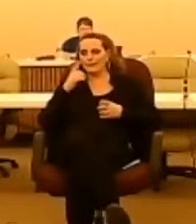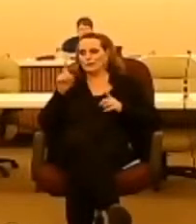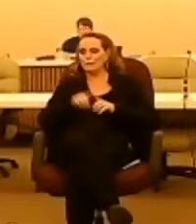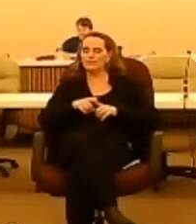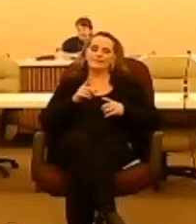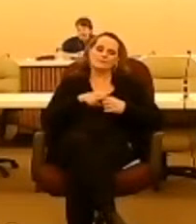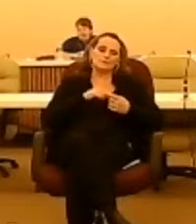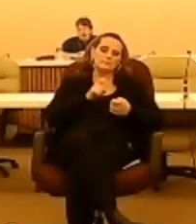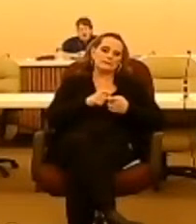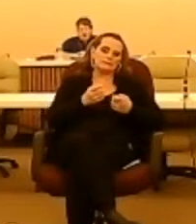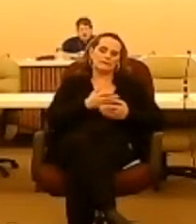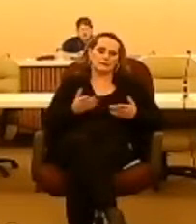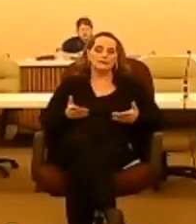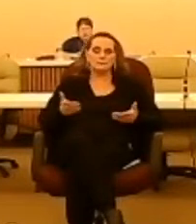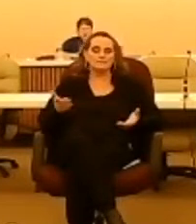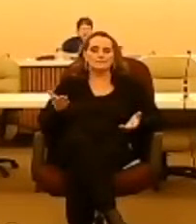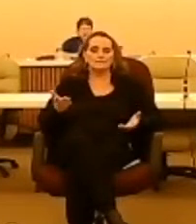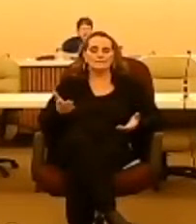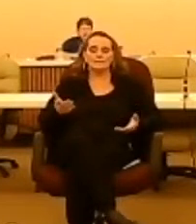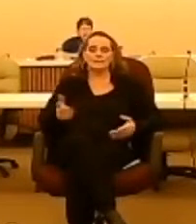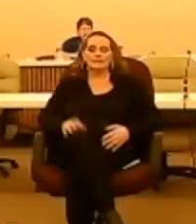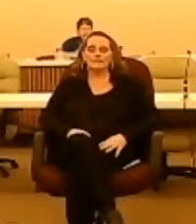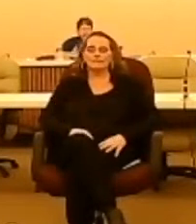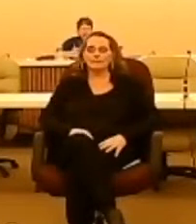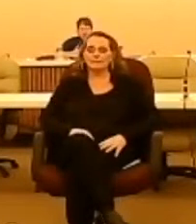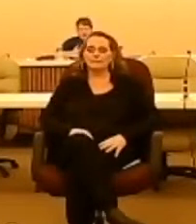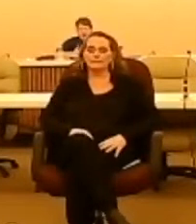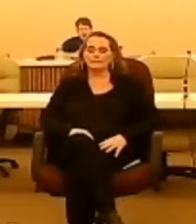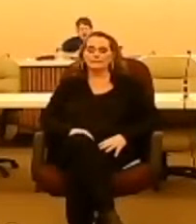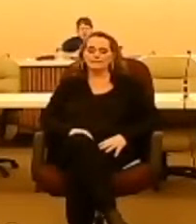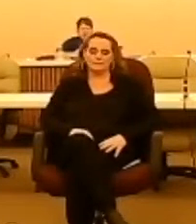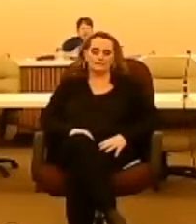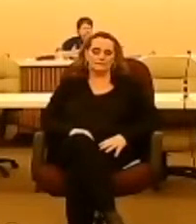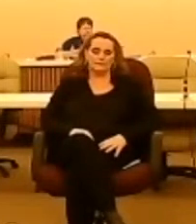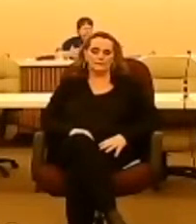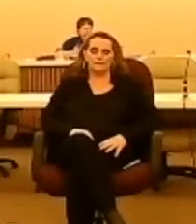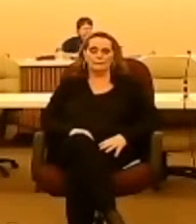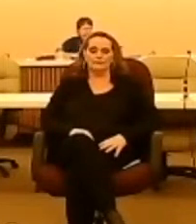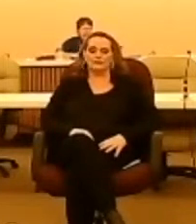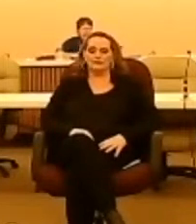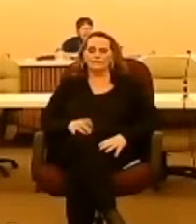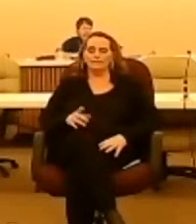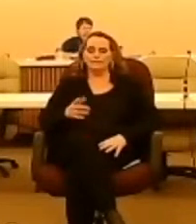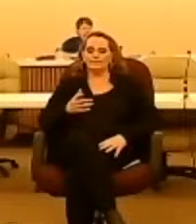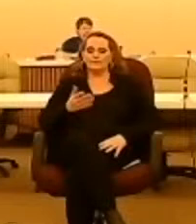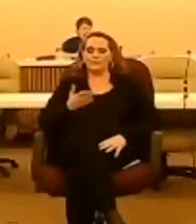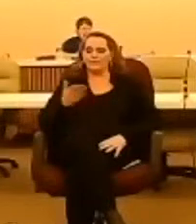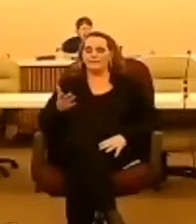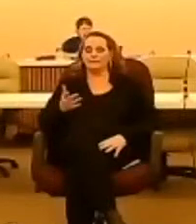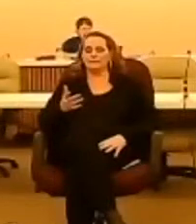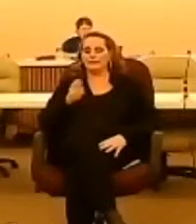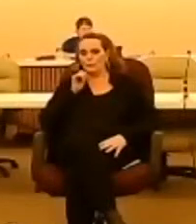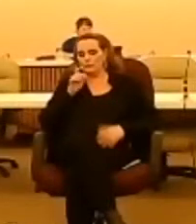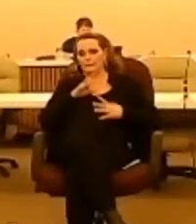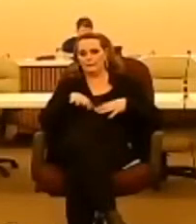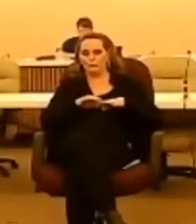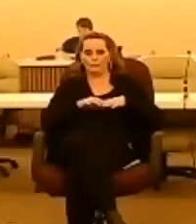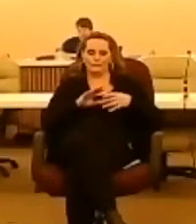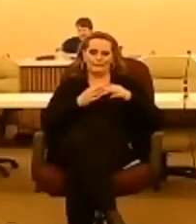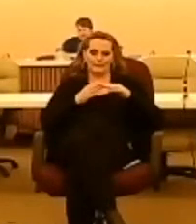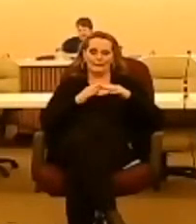things that, you know, are essentially, I don't want to say deal breakers, but are really important to us. And